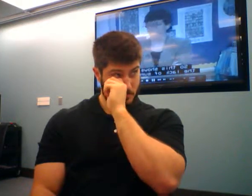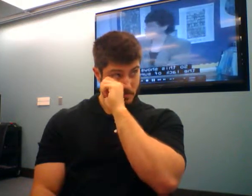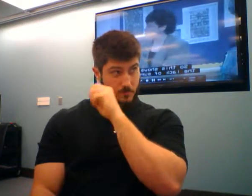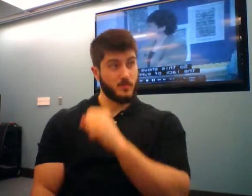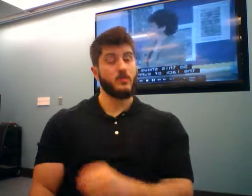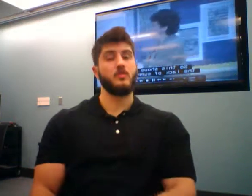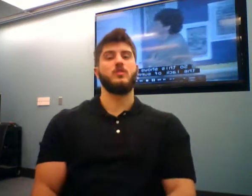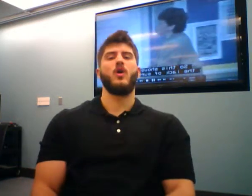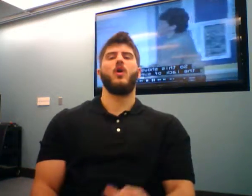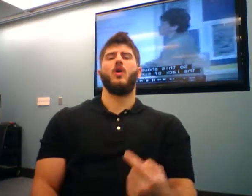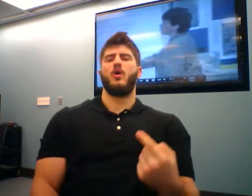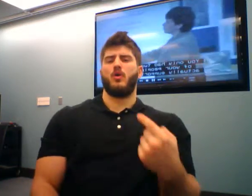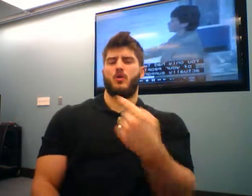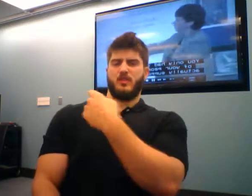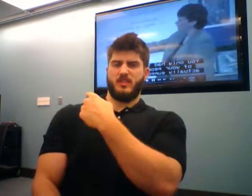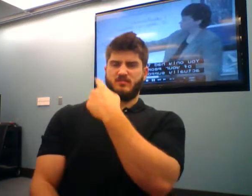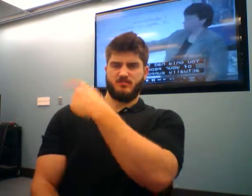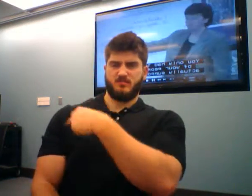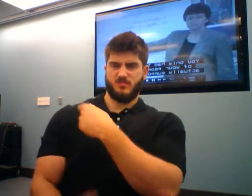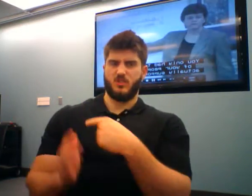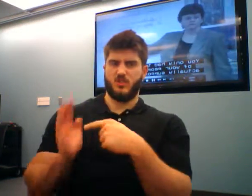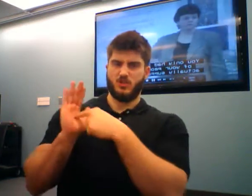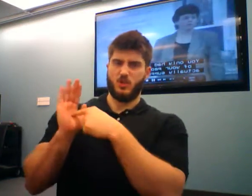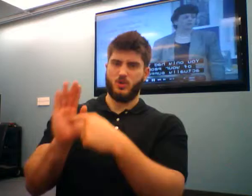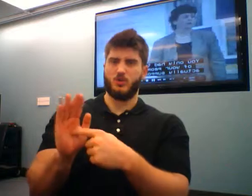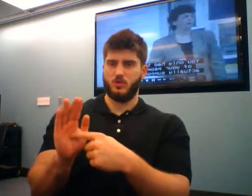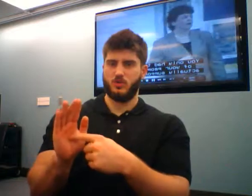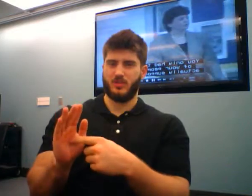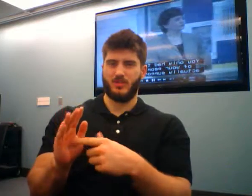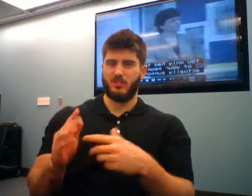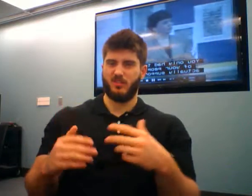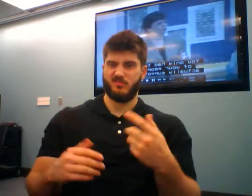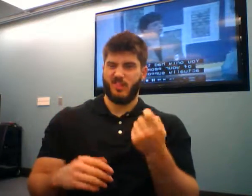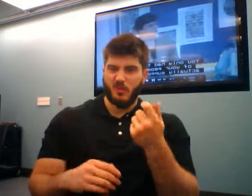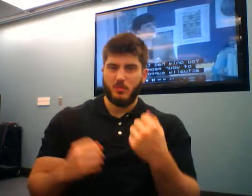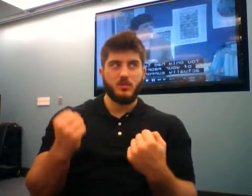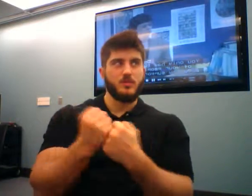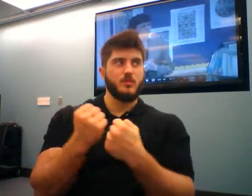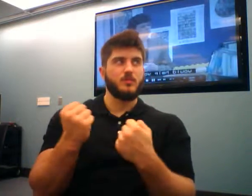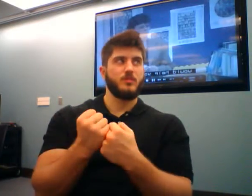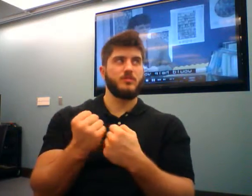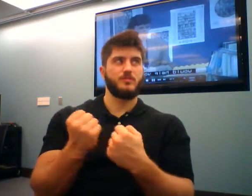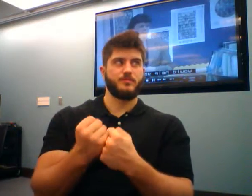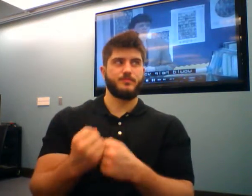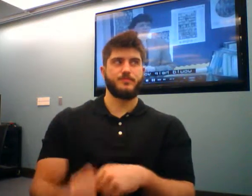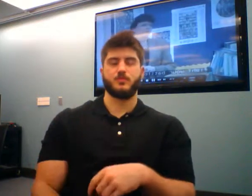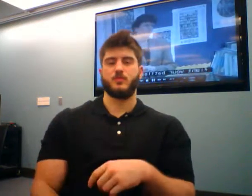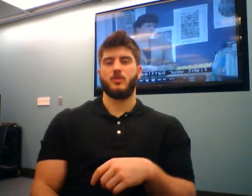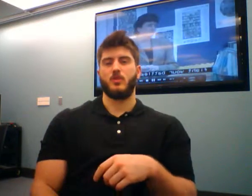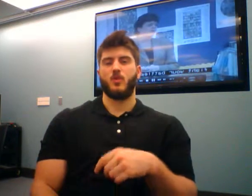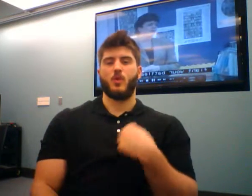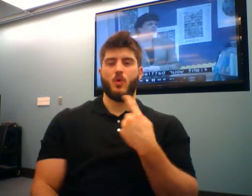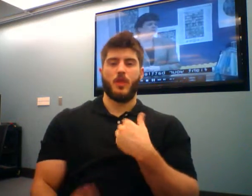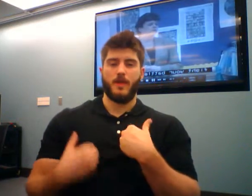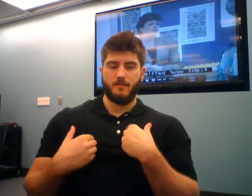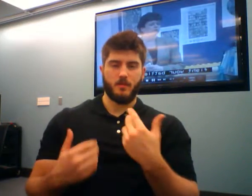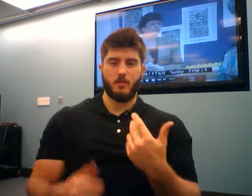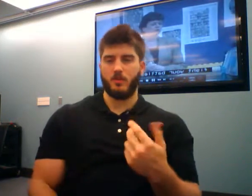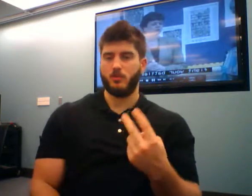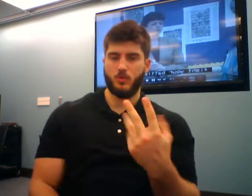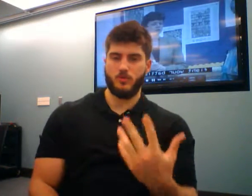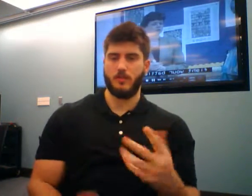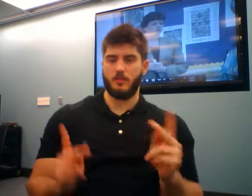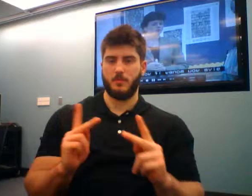So this shows you the lack of support. You only had 2/5 of your people who actually supported you. would help you out, fight your battles for